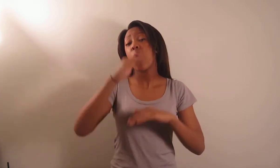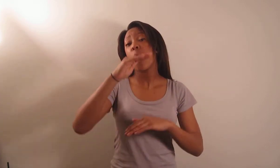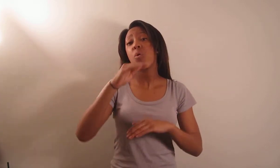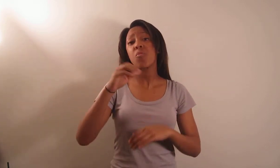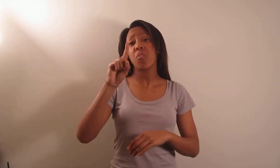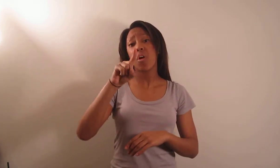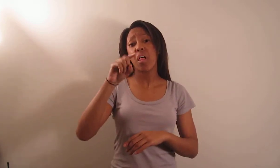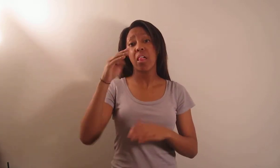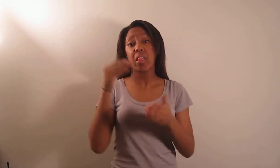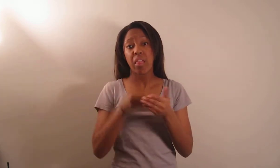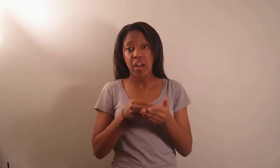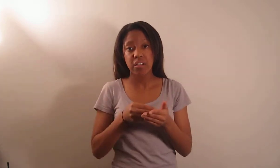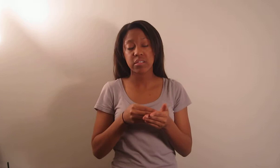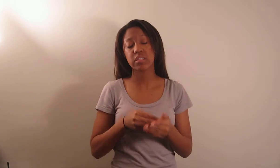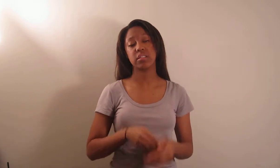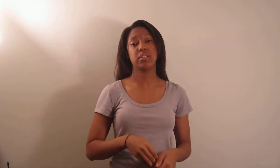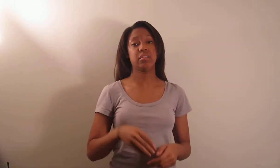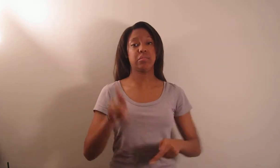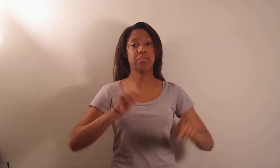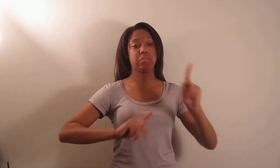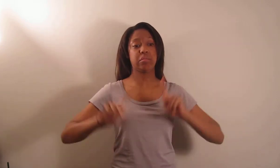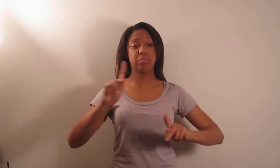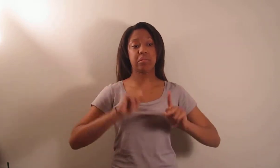another day's work in the city's garment factories.